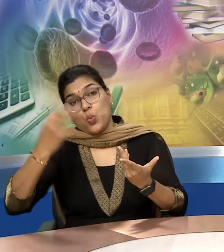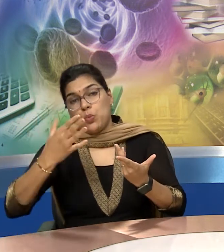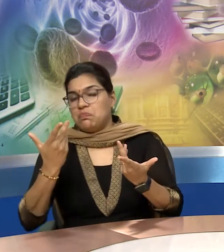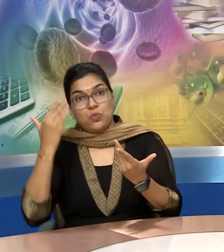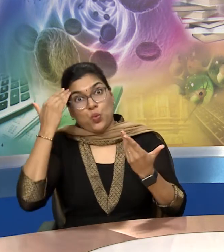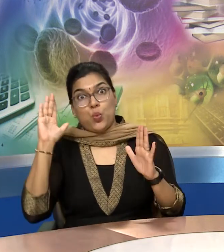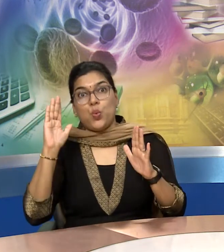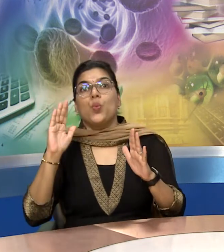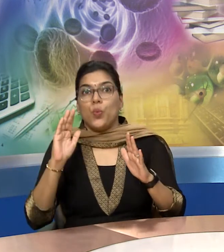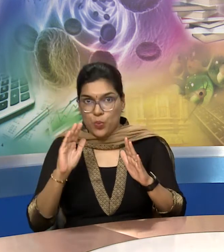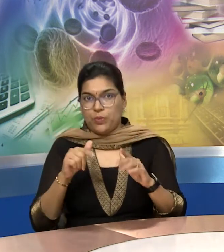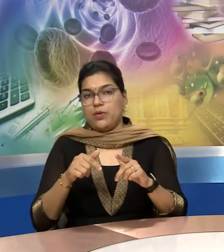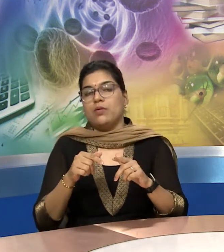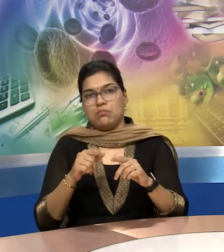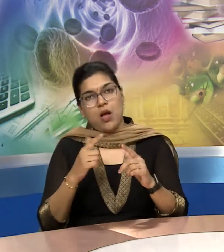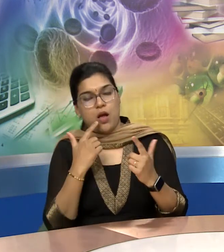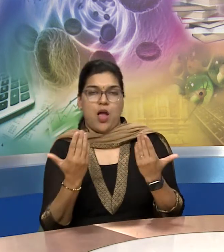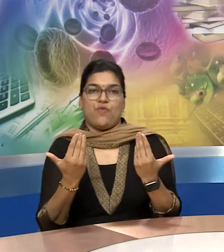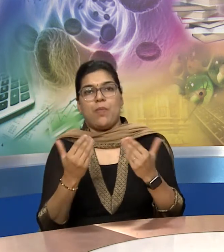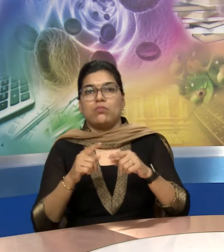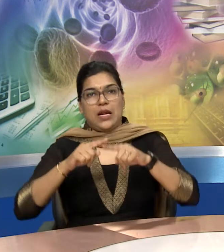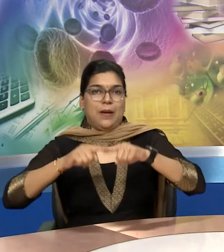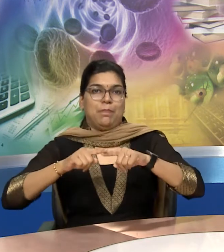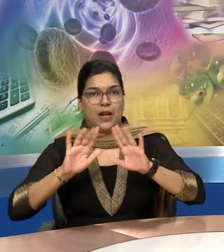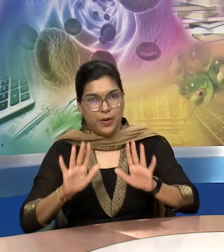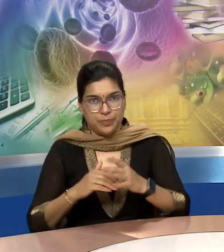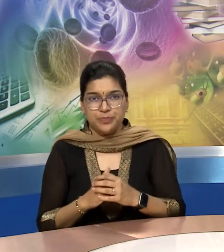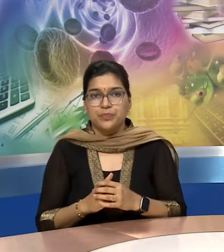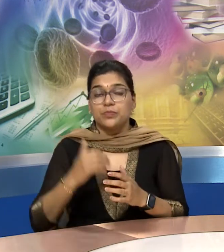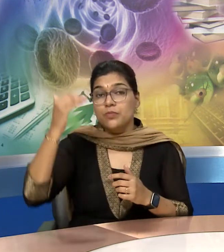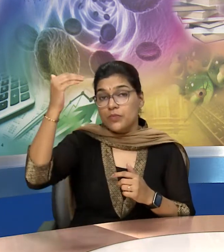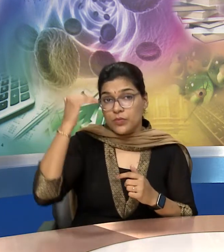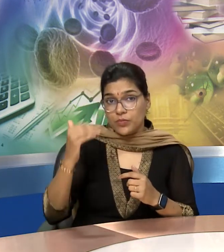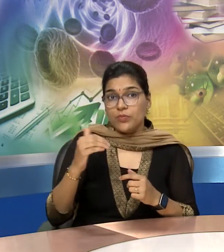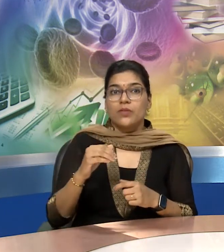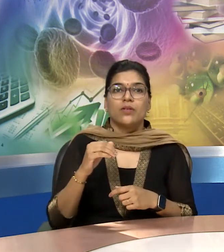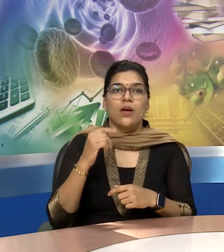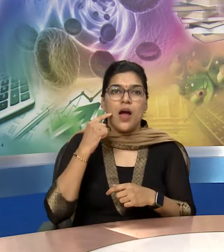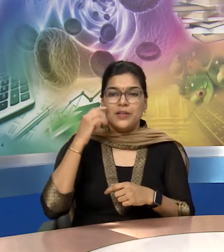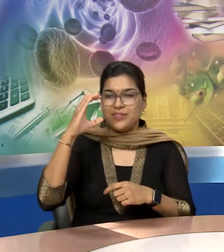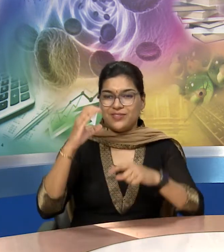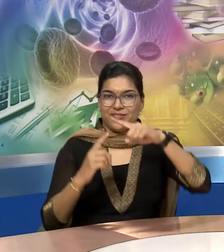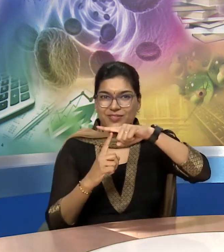knowledge and new advanced upcoming technology and machines. So that decides the future of